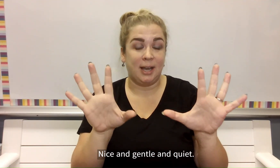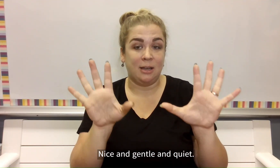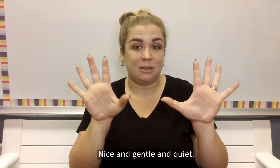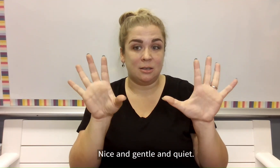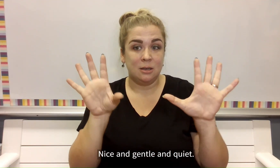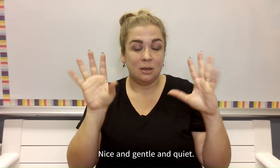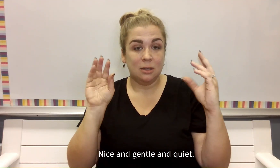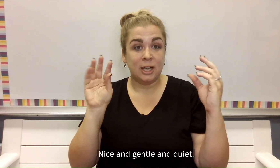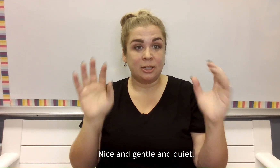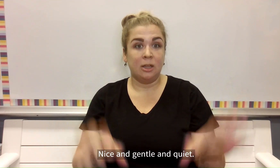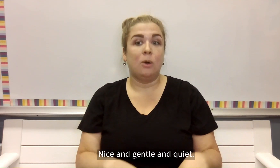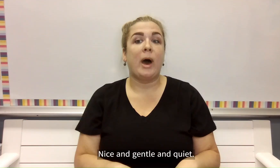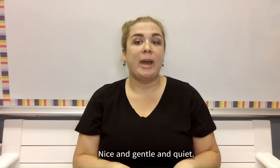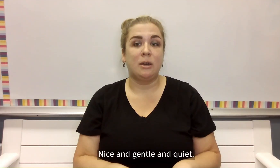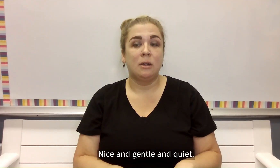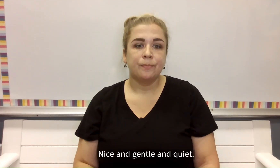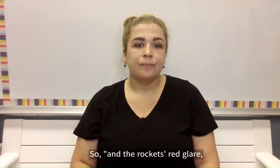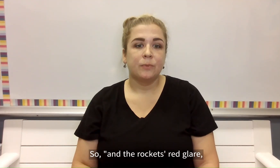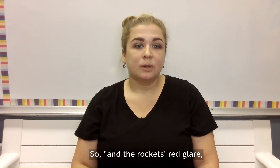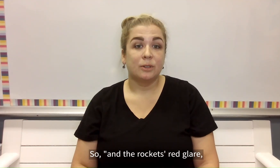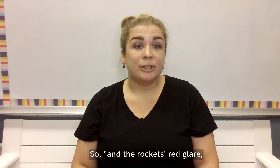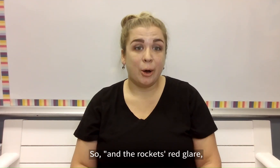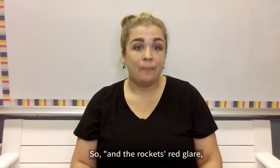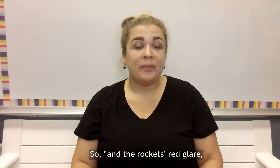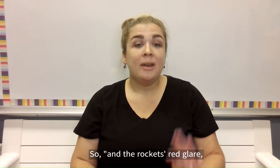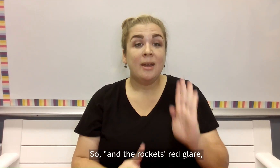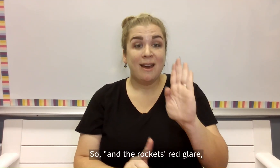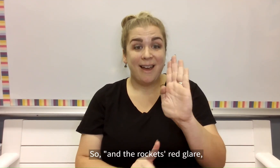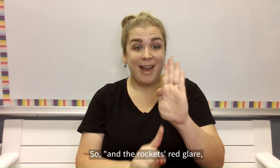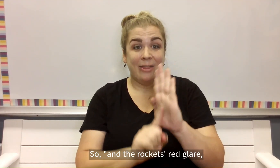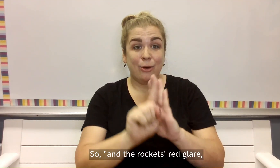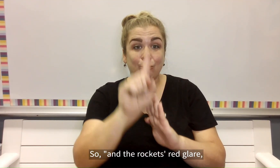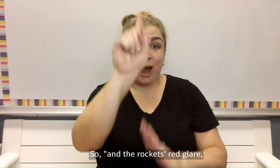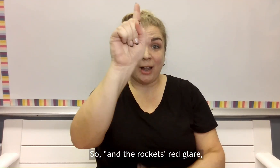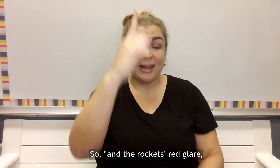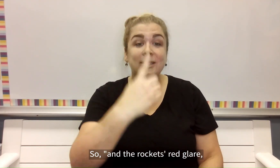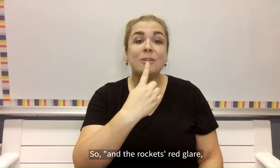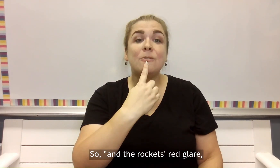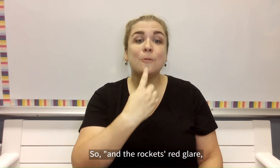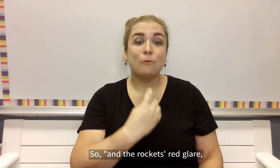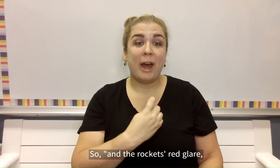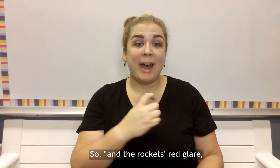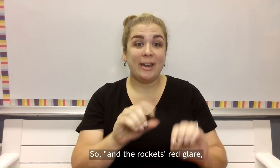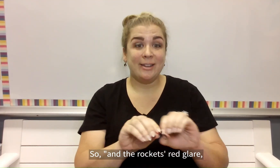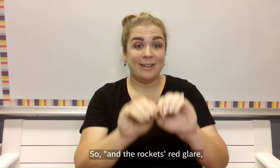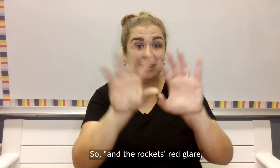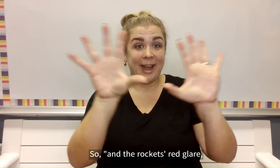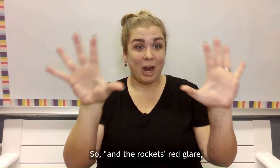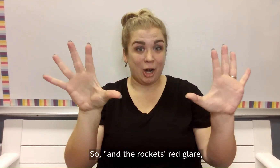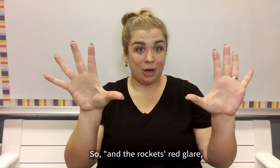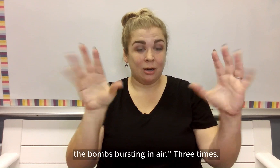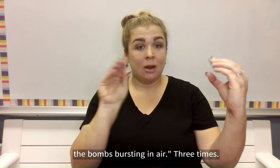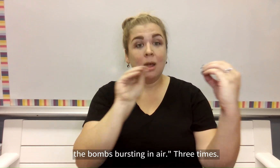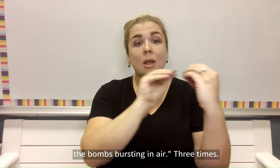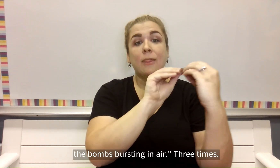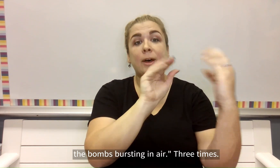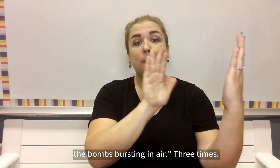and gentle and quiet. So, and the rockets, red glare, the